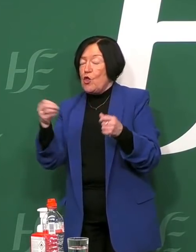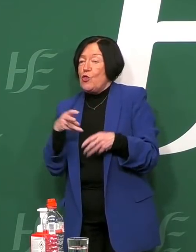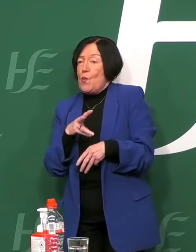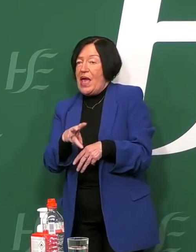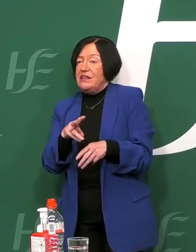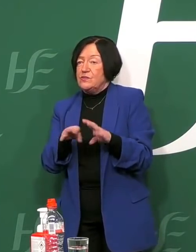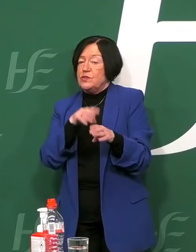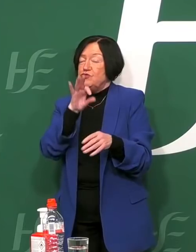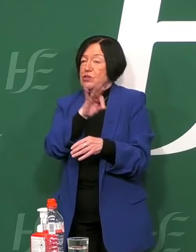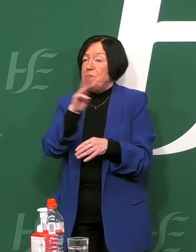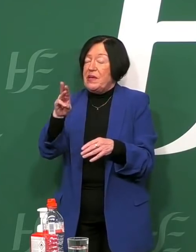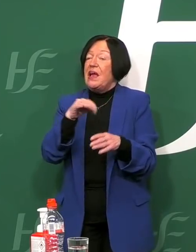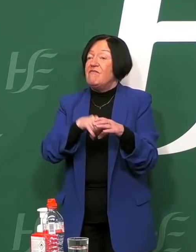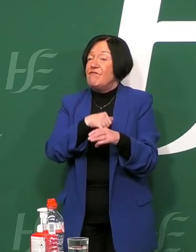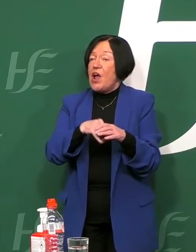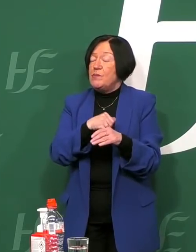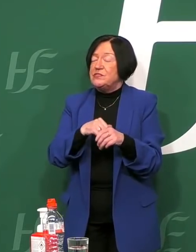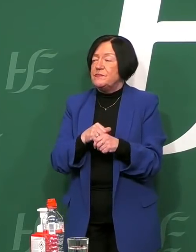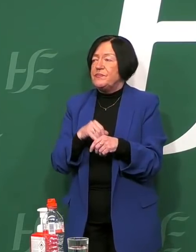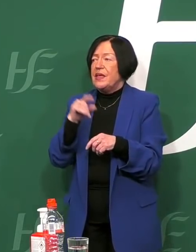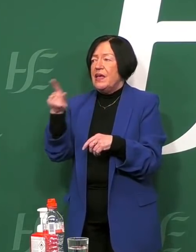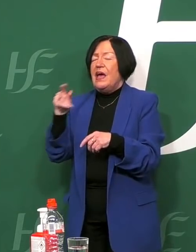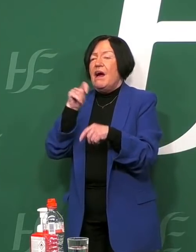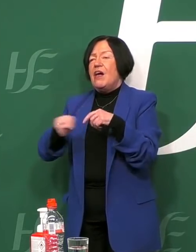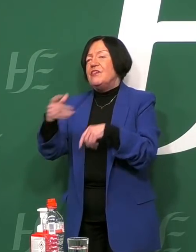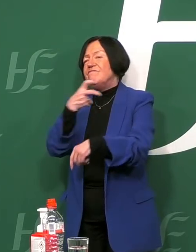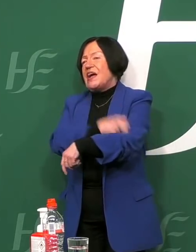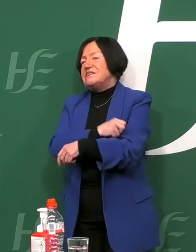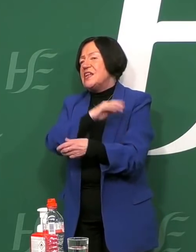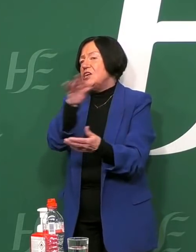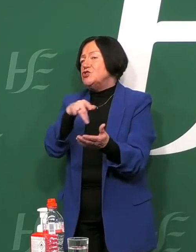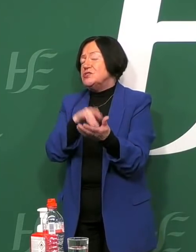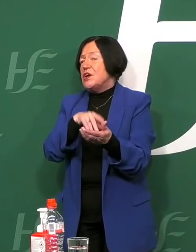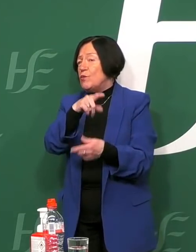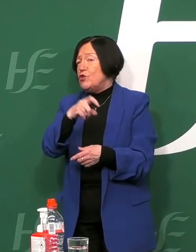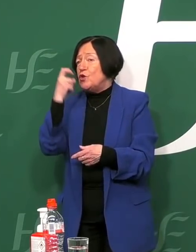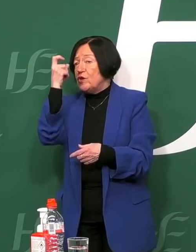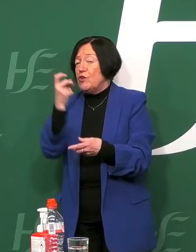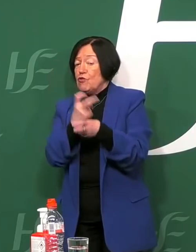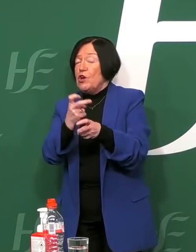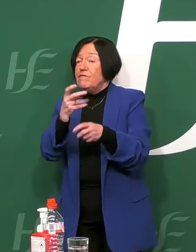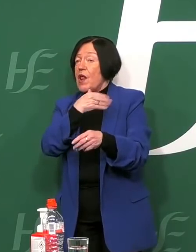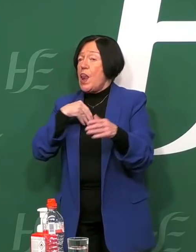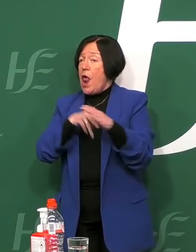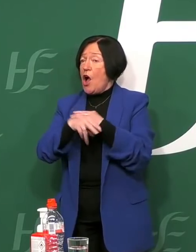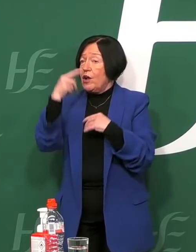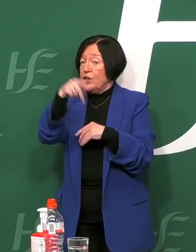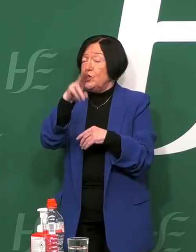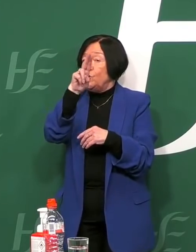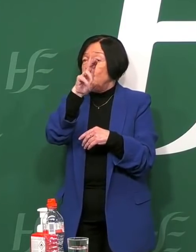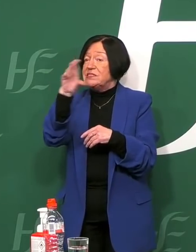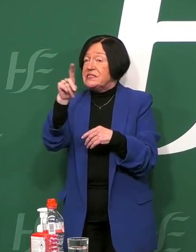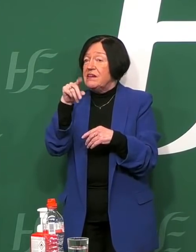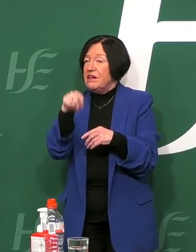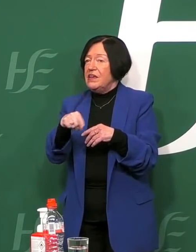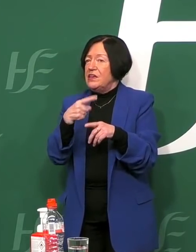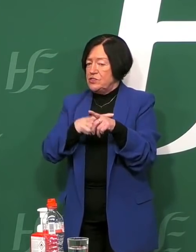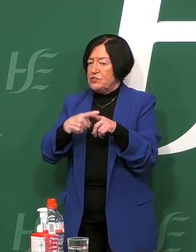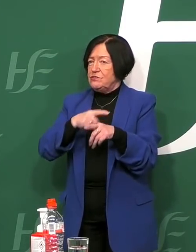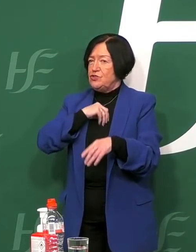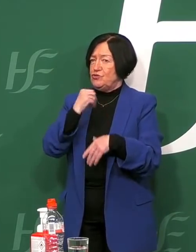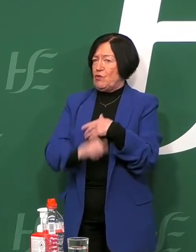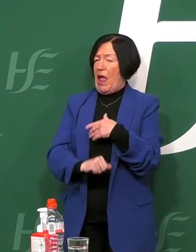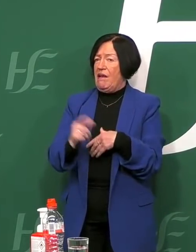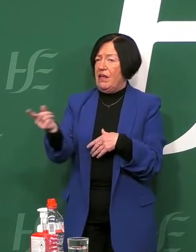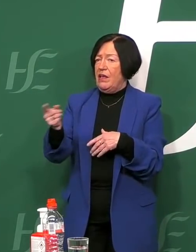have with general practice and pharmacy. Just on the vaccination centres, would you consider running them for longer hours? The one in UCD today was quite short,